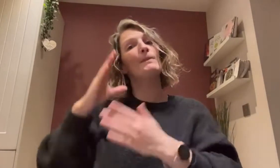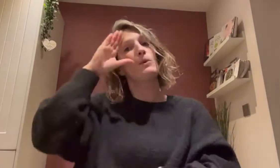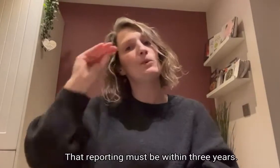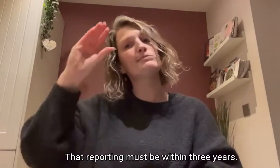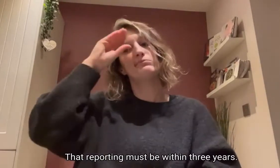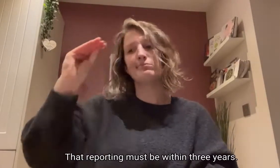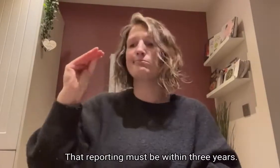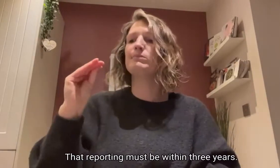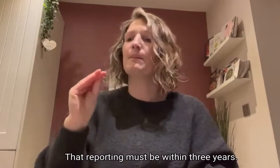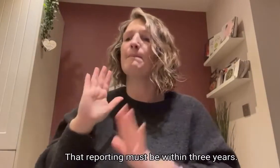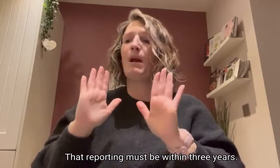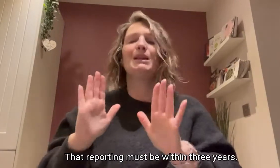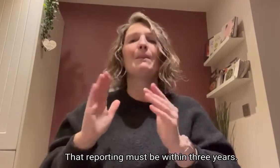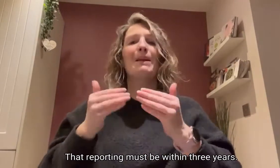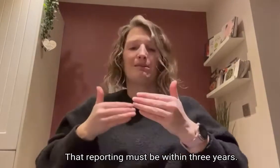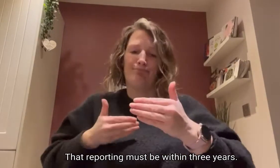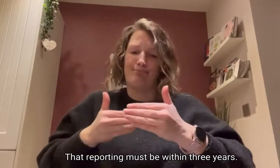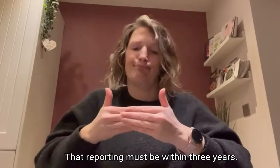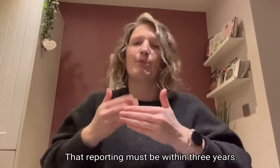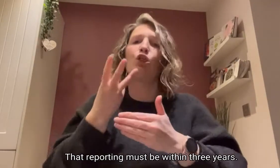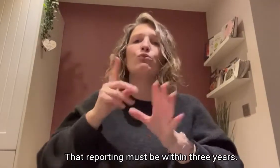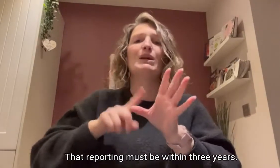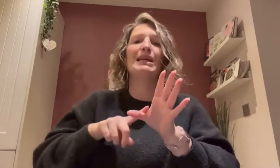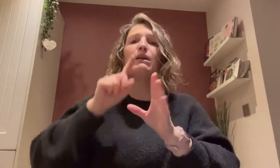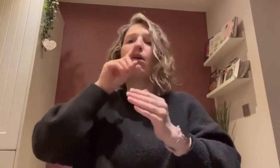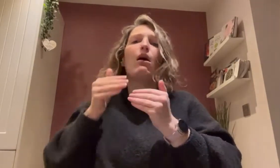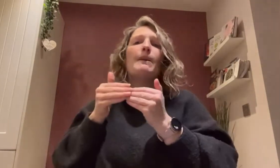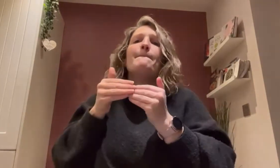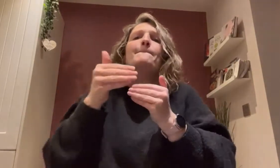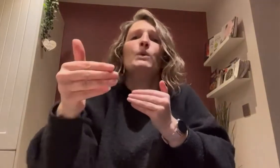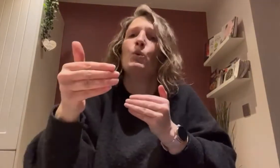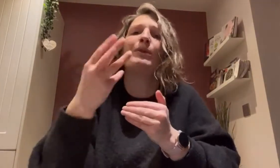That reporting must be within 3 years.